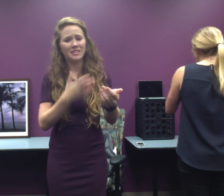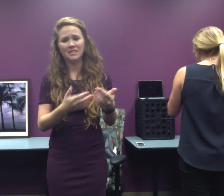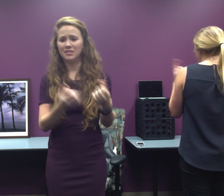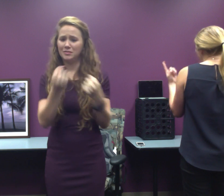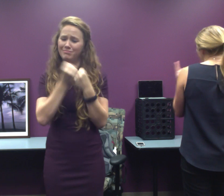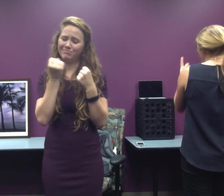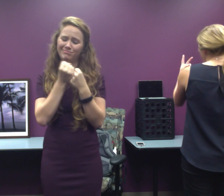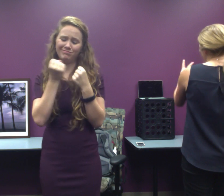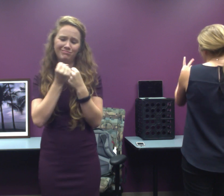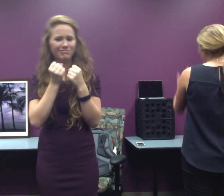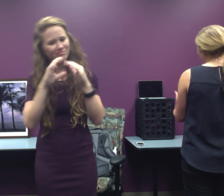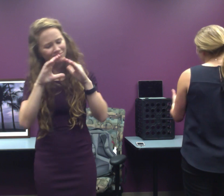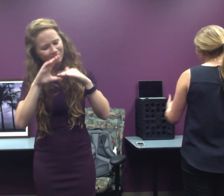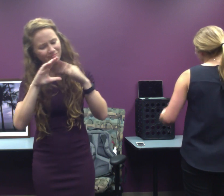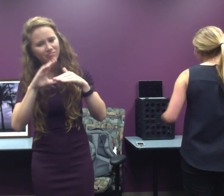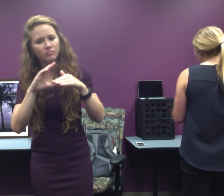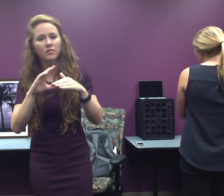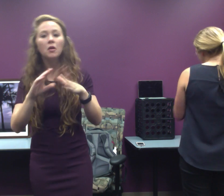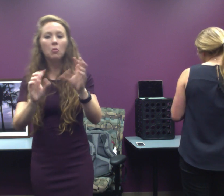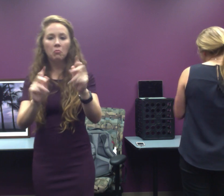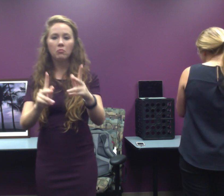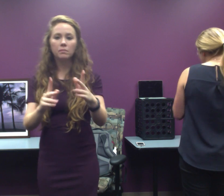A couple seconds to catch up on your notes.